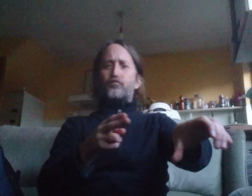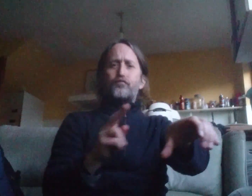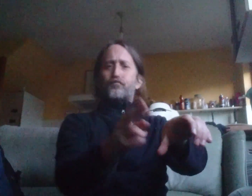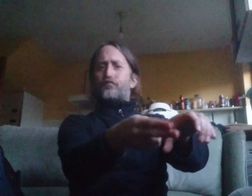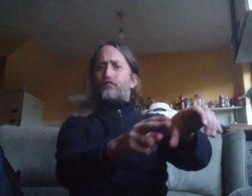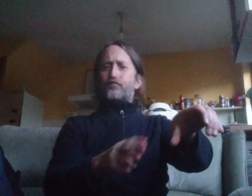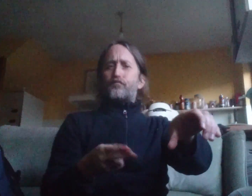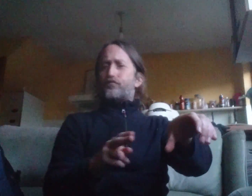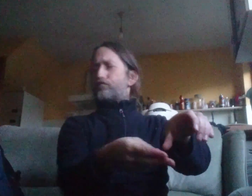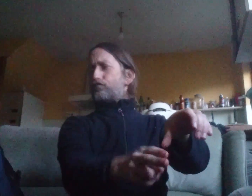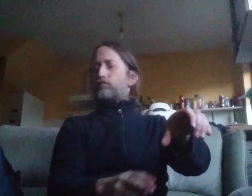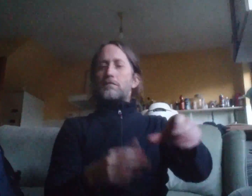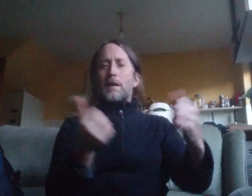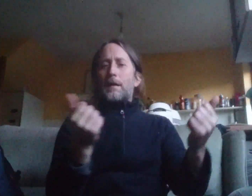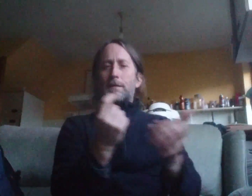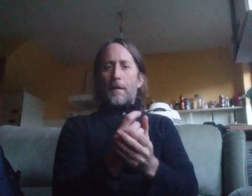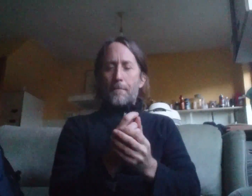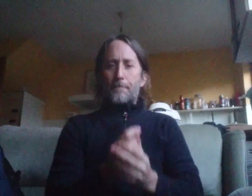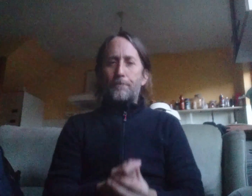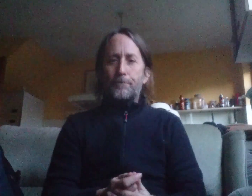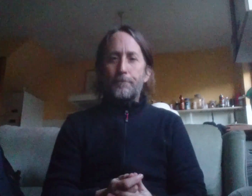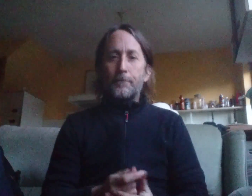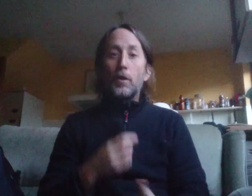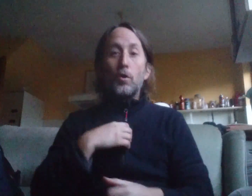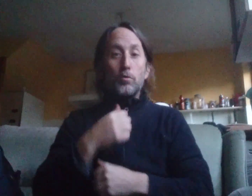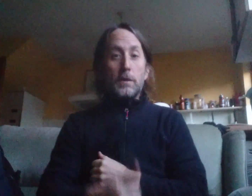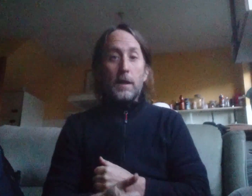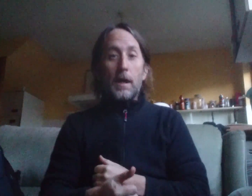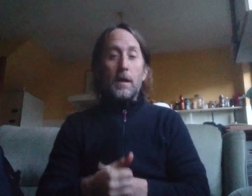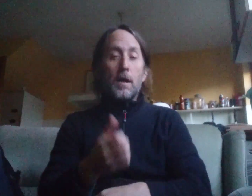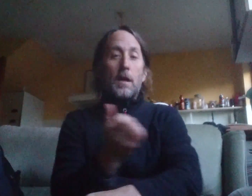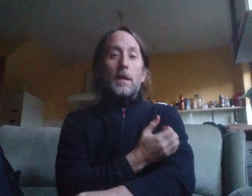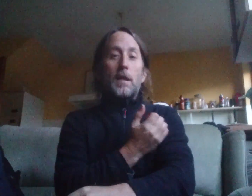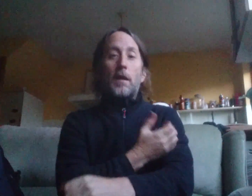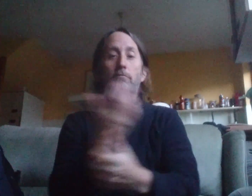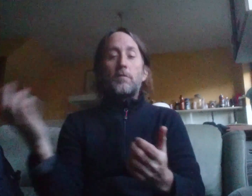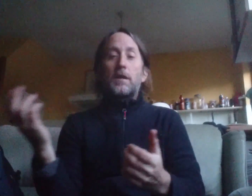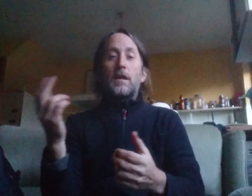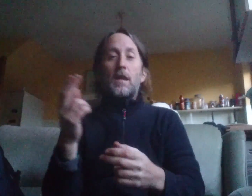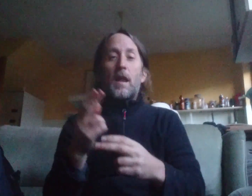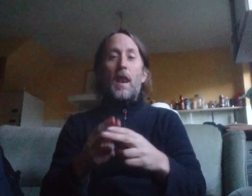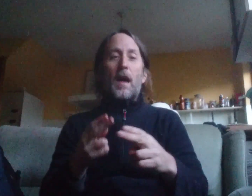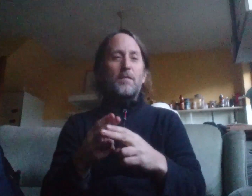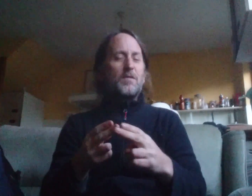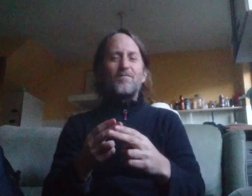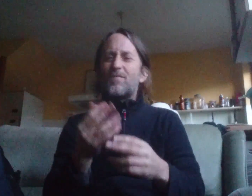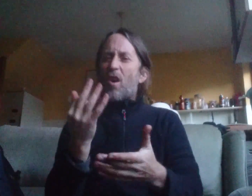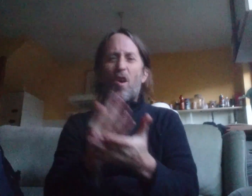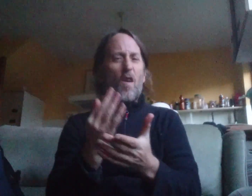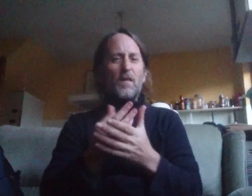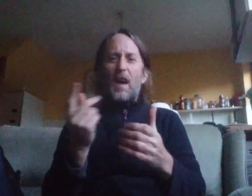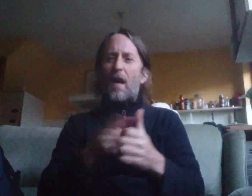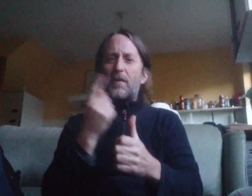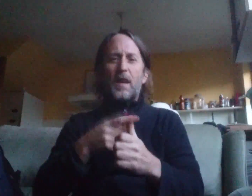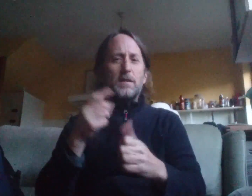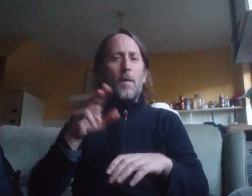Today, electric knives are rarely advertised and are sold primarily at Thanksgiving and Christmas. In most households,